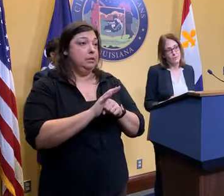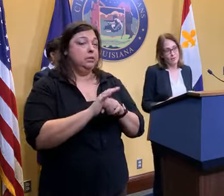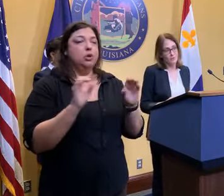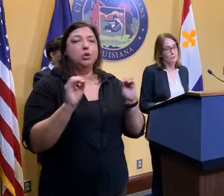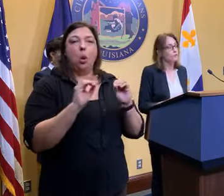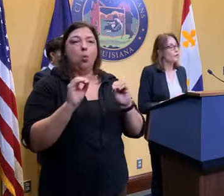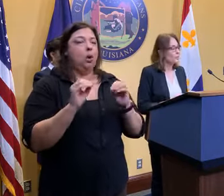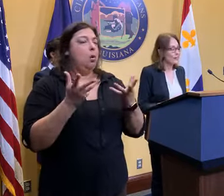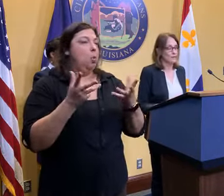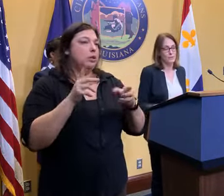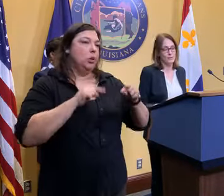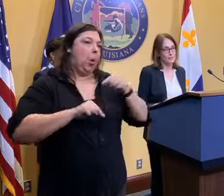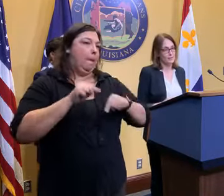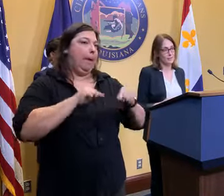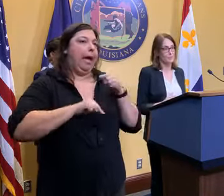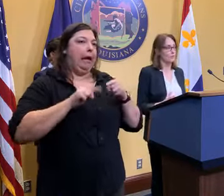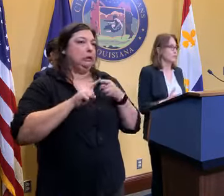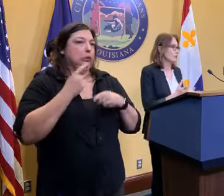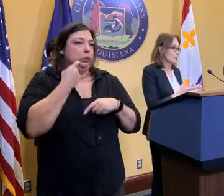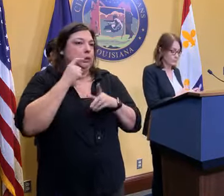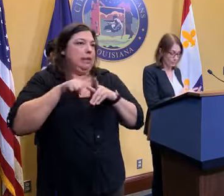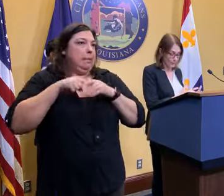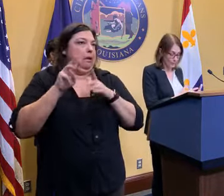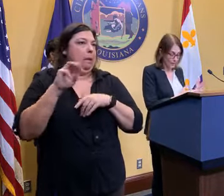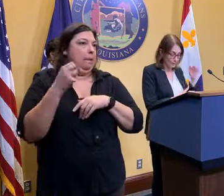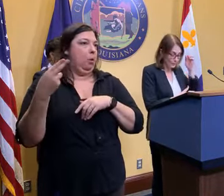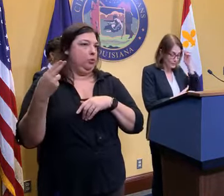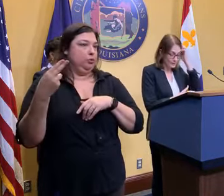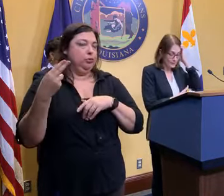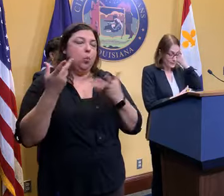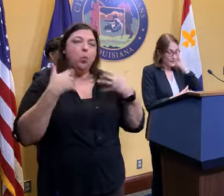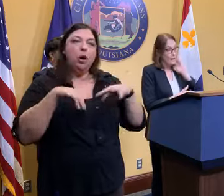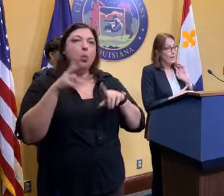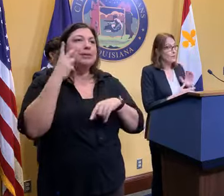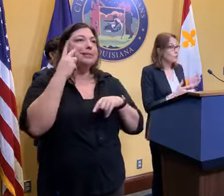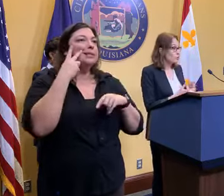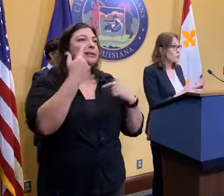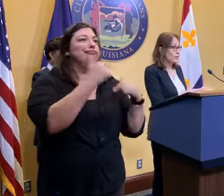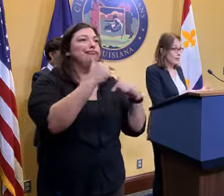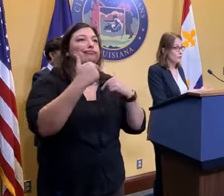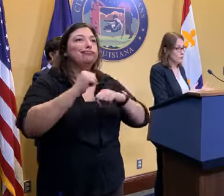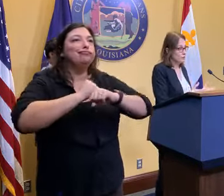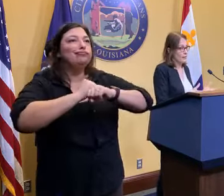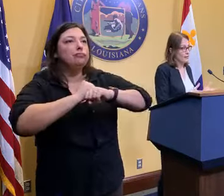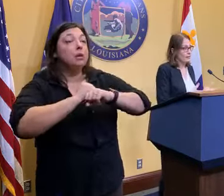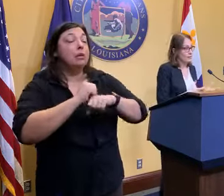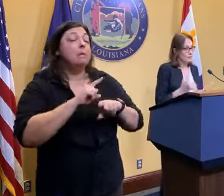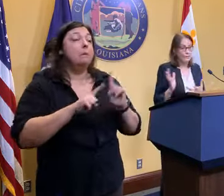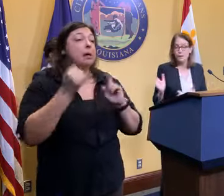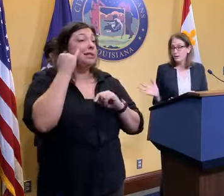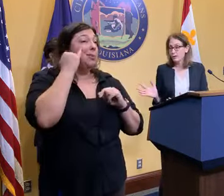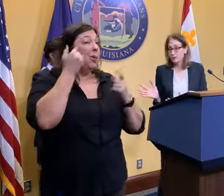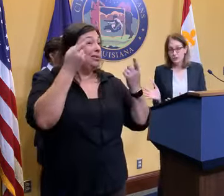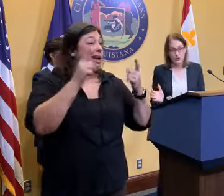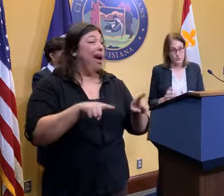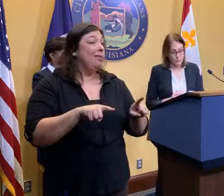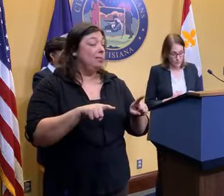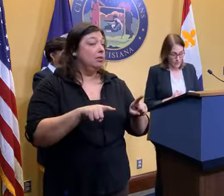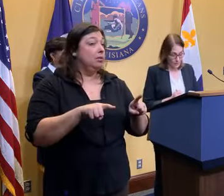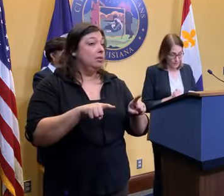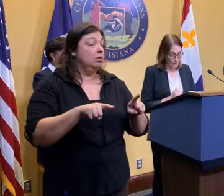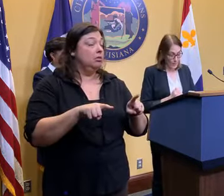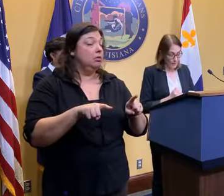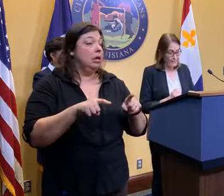to go backwards. Nobody wants to see restrictions put back in place. Should we have to do that, as the mayor alluded